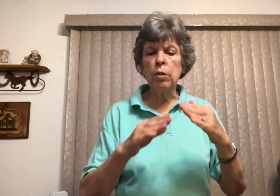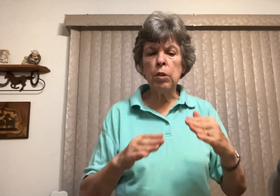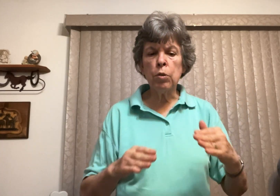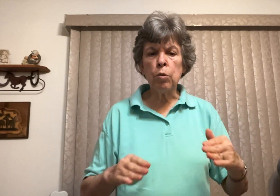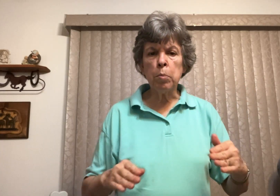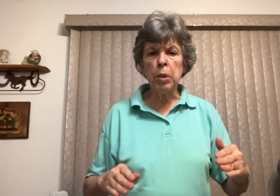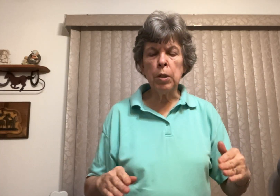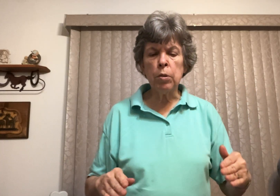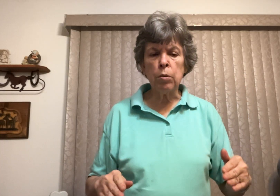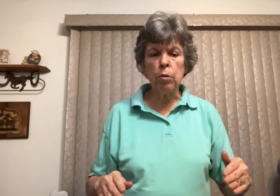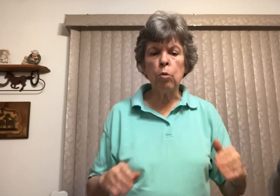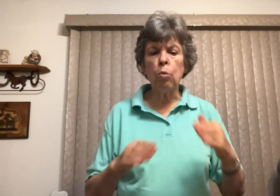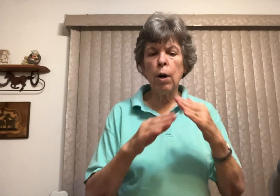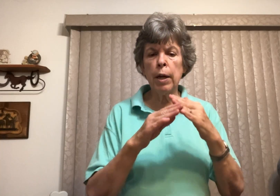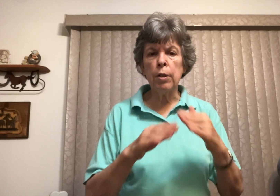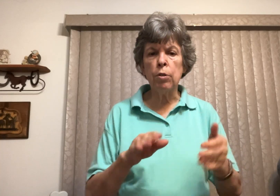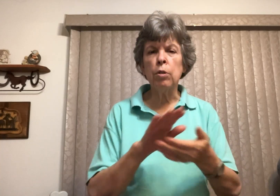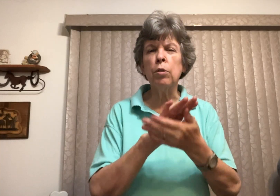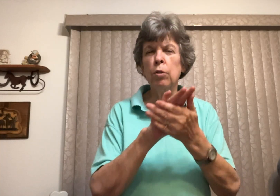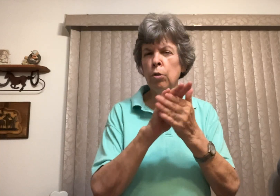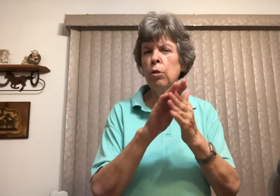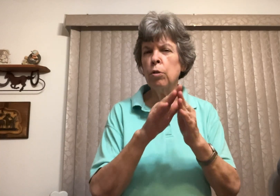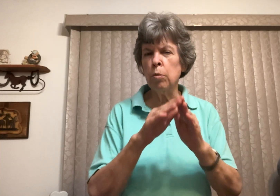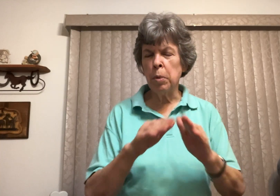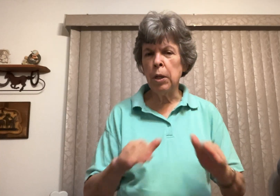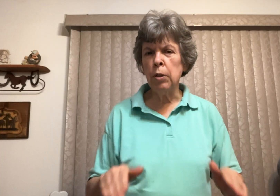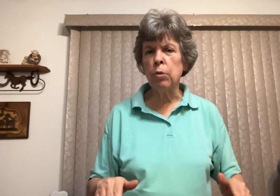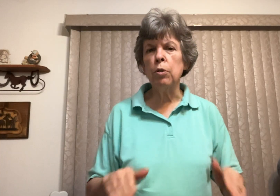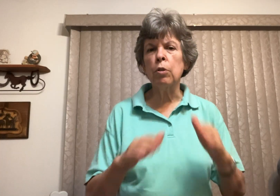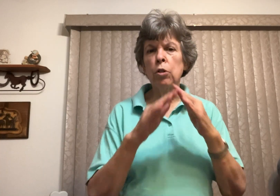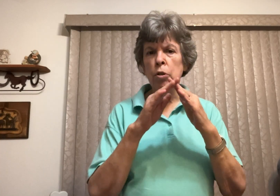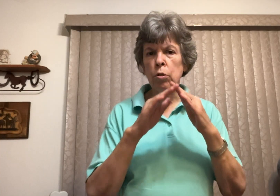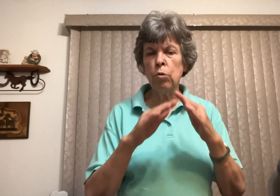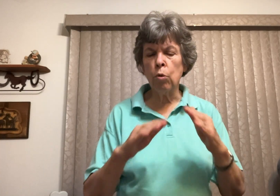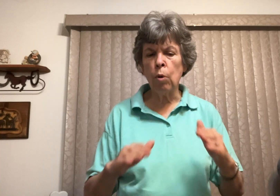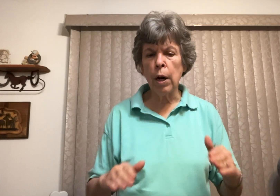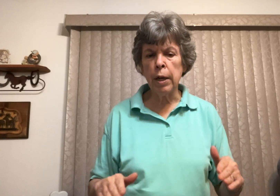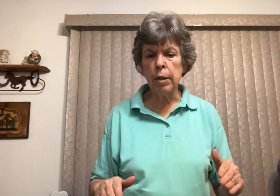stillness or peace or quiet, you could do peace, or you could just do quiet.